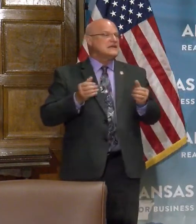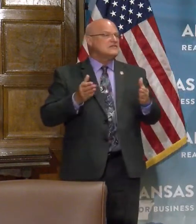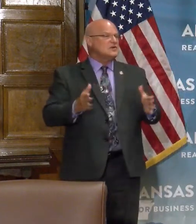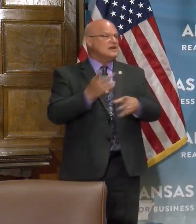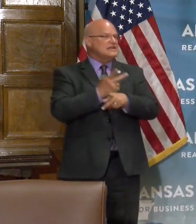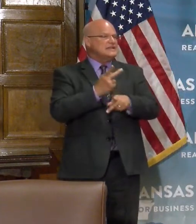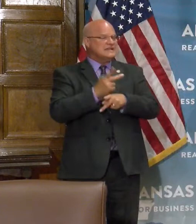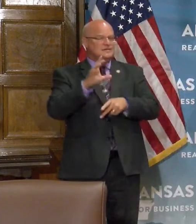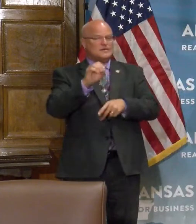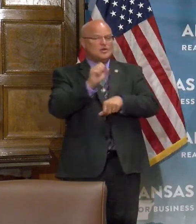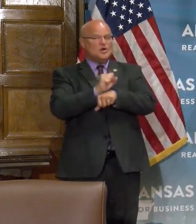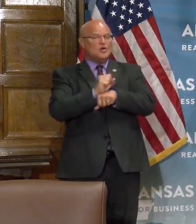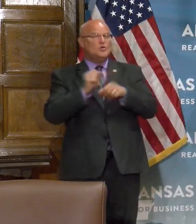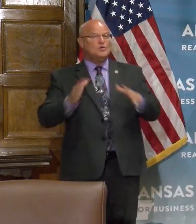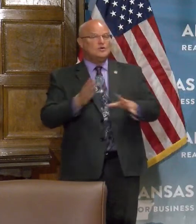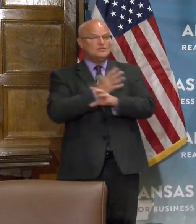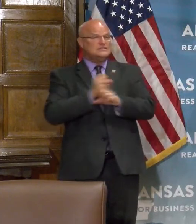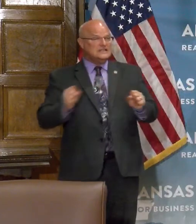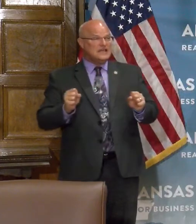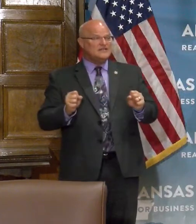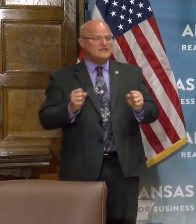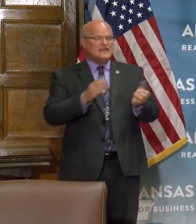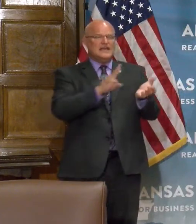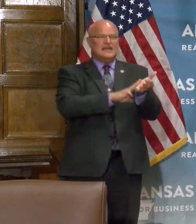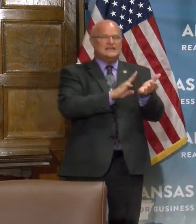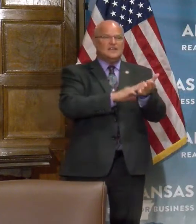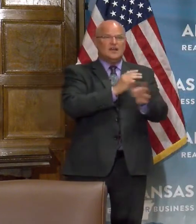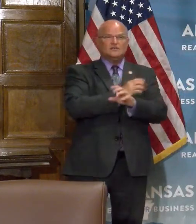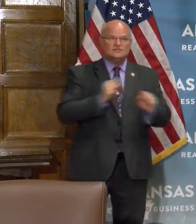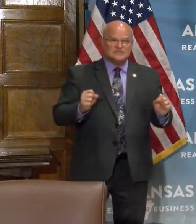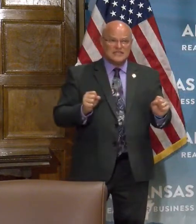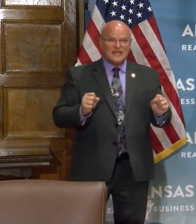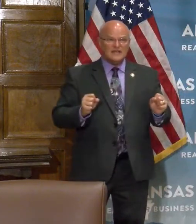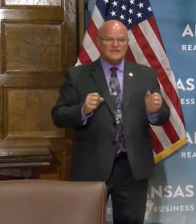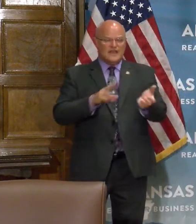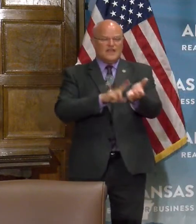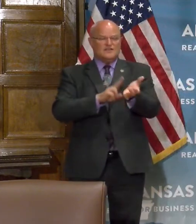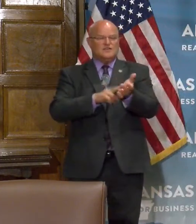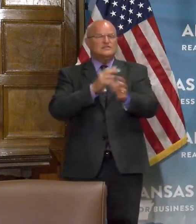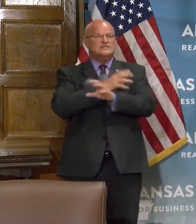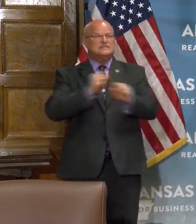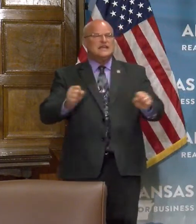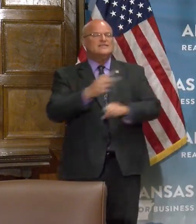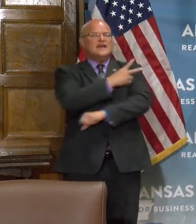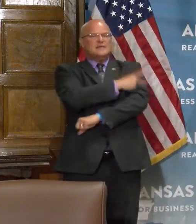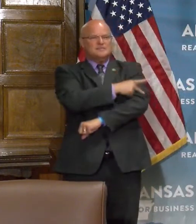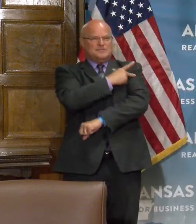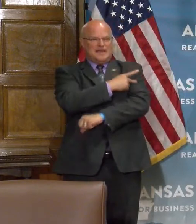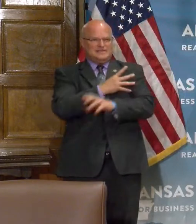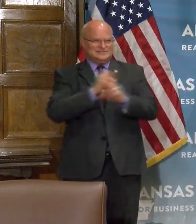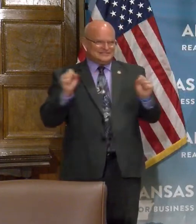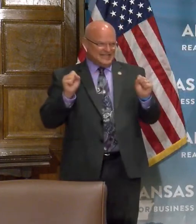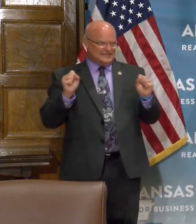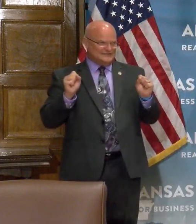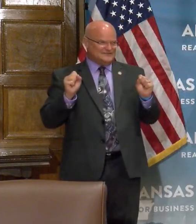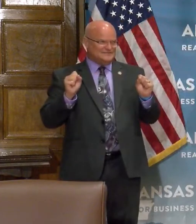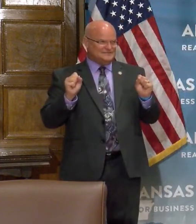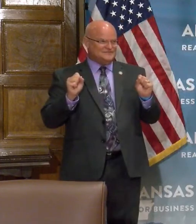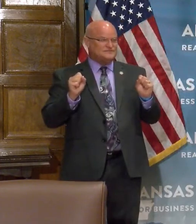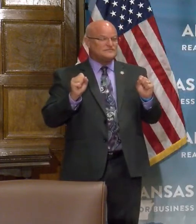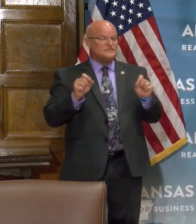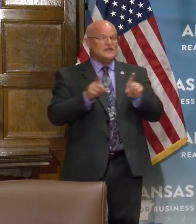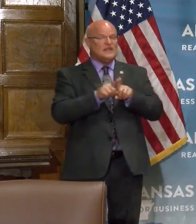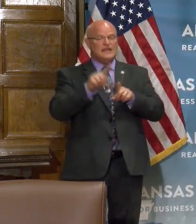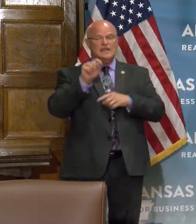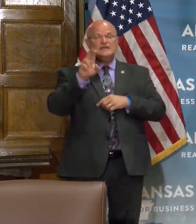keep our coworkers safe, and to keep our physicians safe, and most importantly, to keep patients safe. In terms of the capacity, as